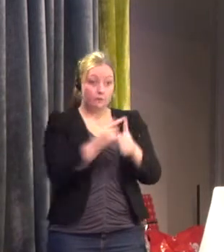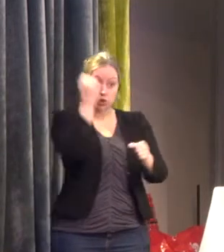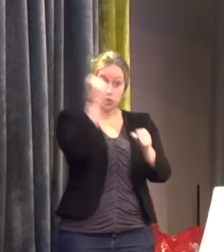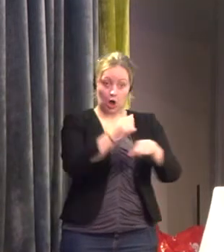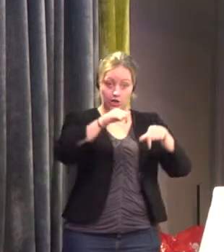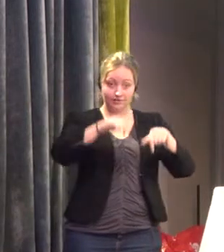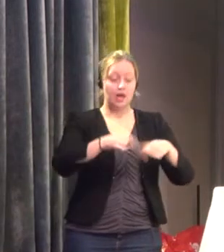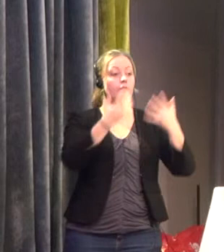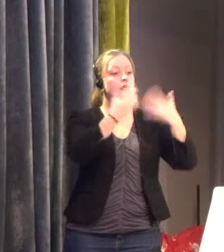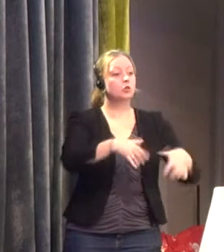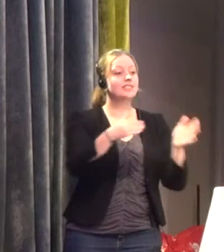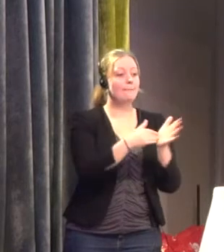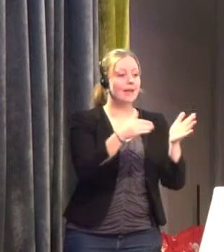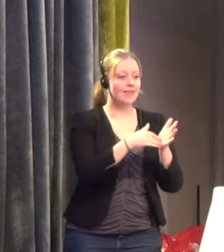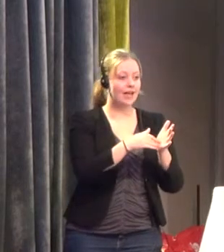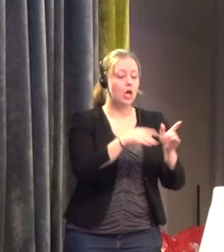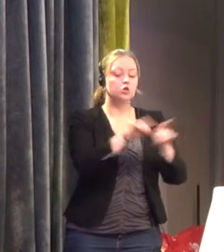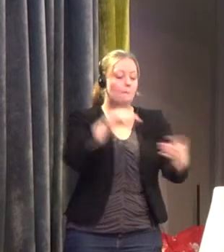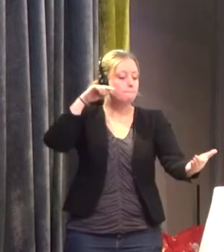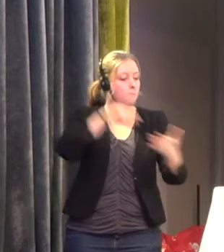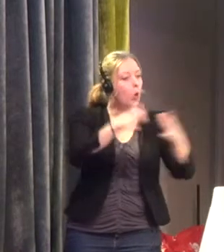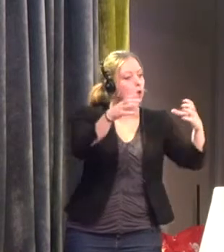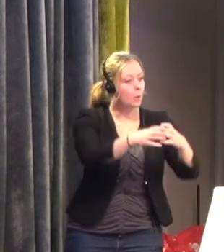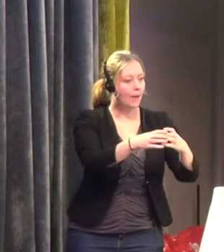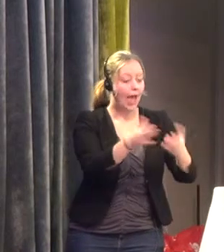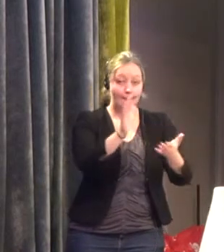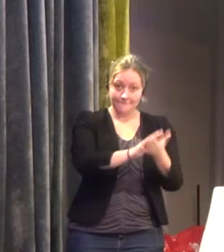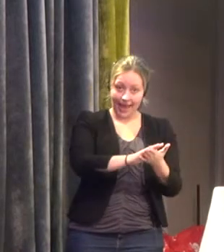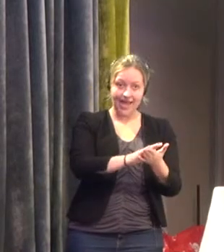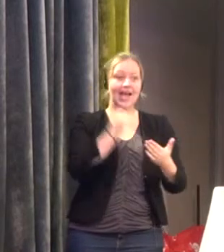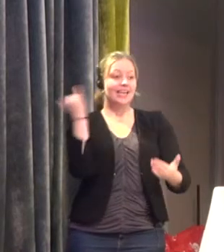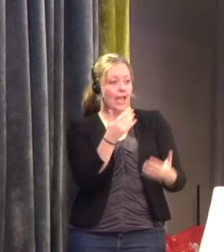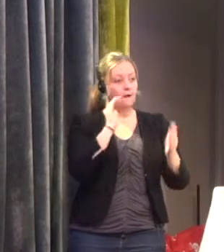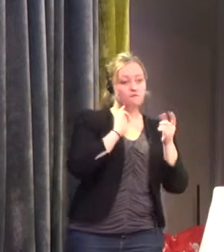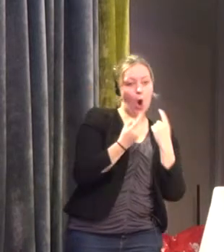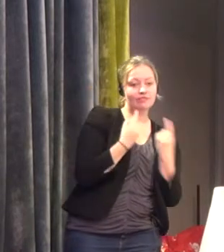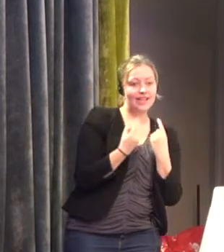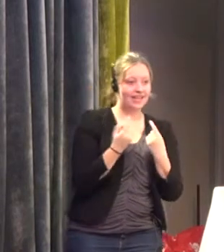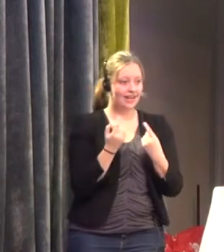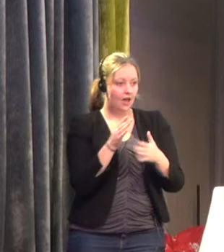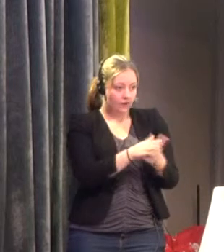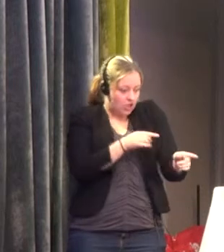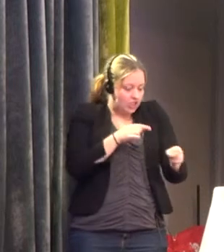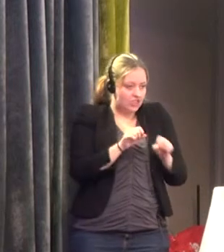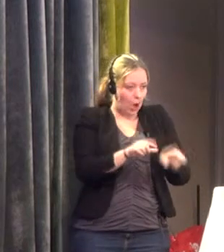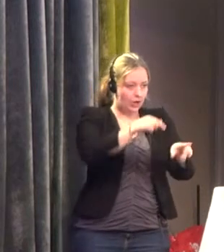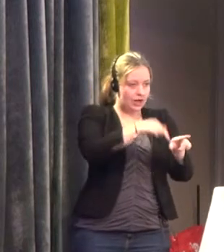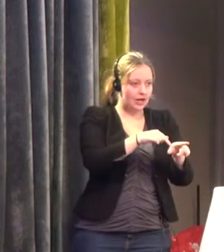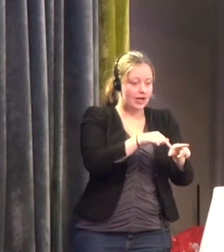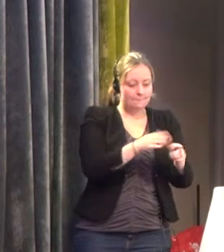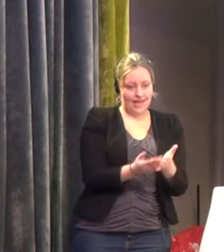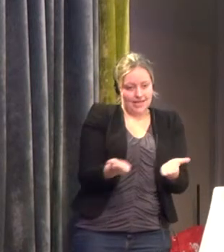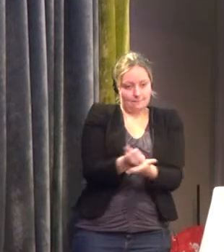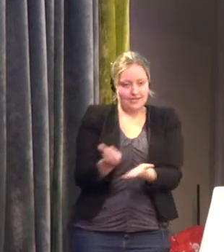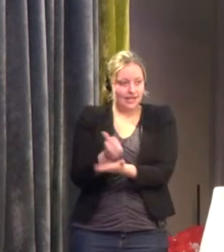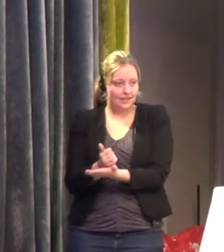disabilities, as the targeted group, were present in the negotiations from the beginning. The theme of nothing about us